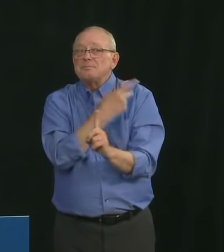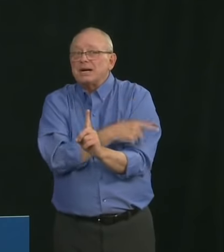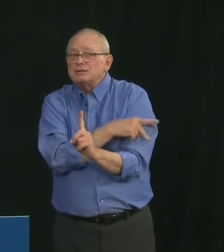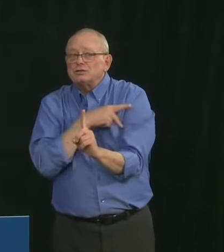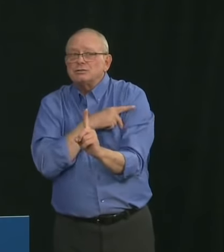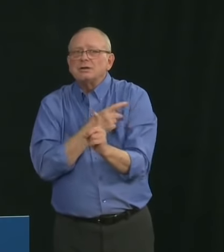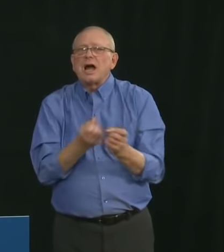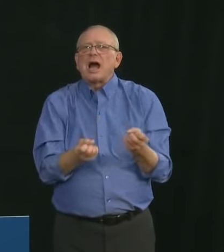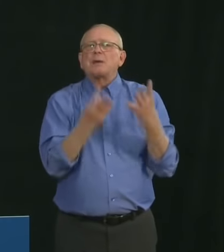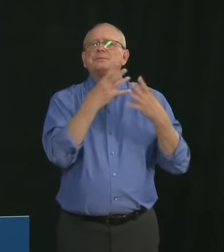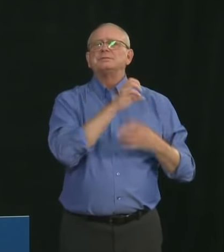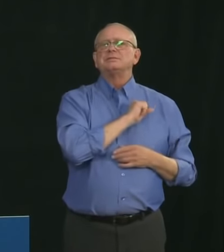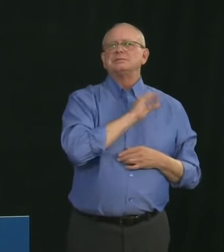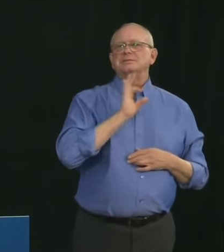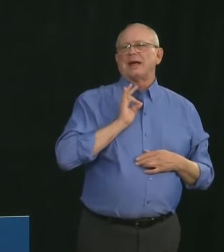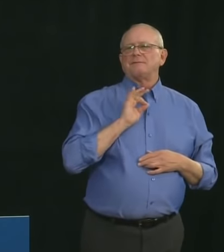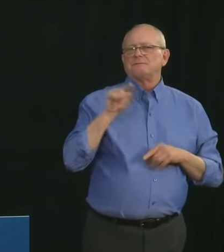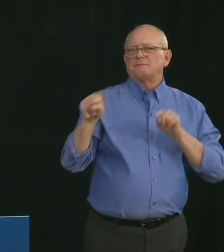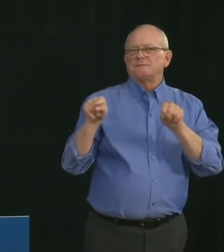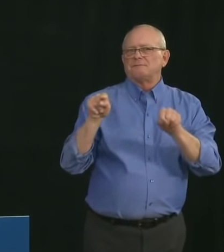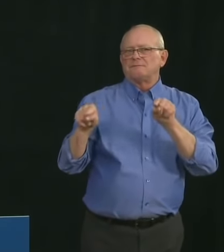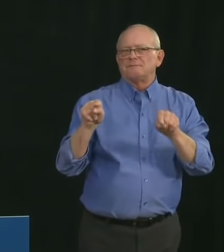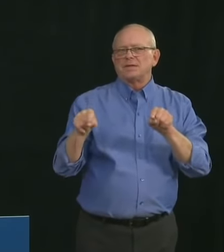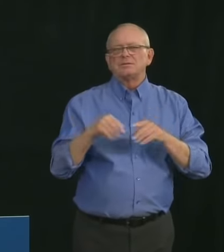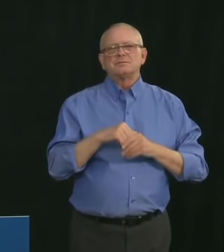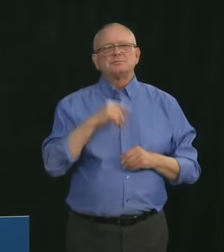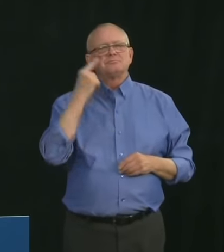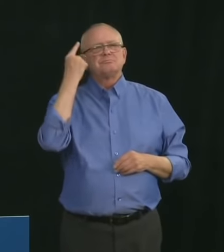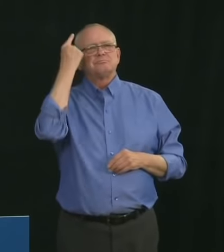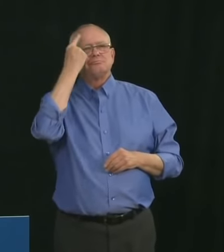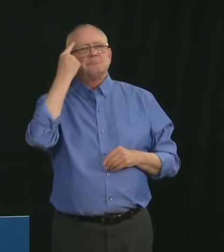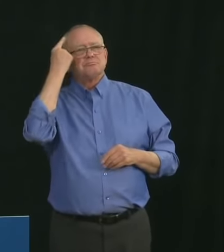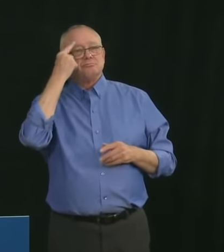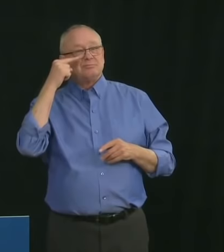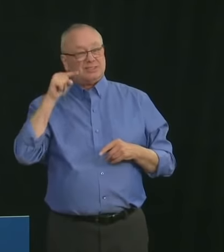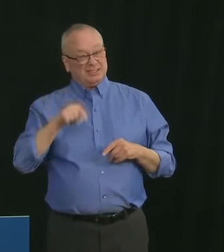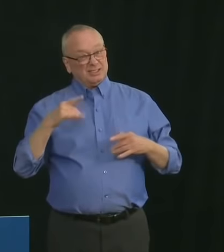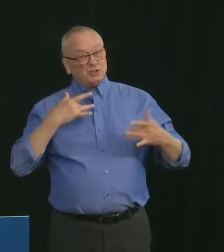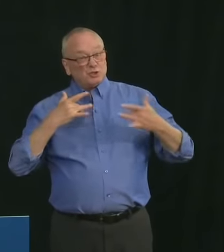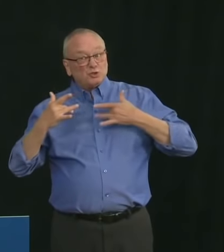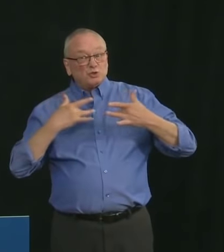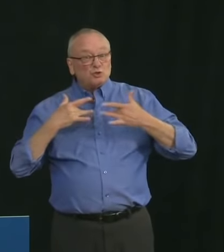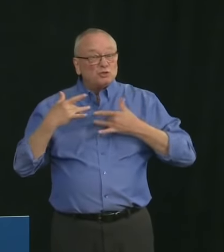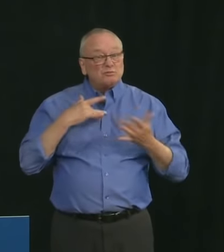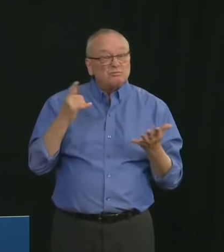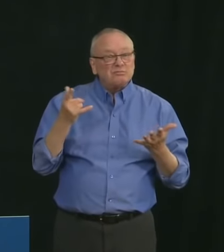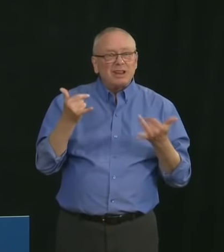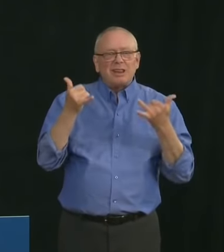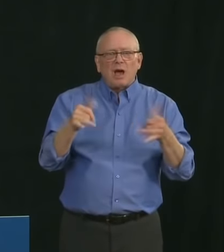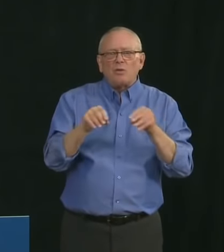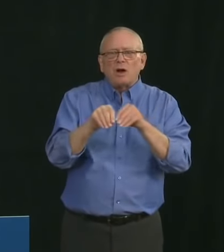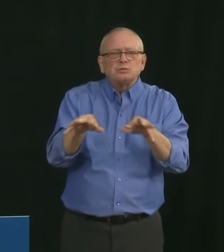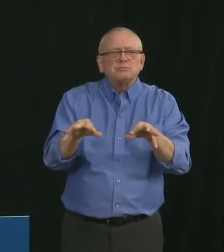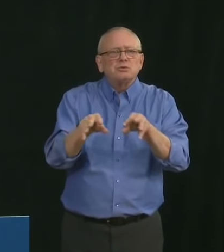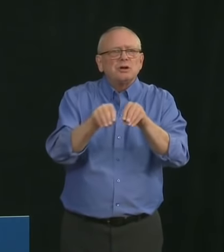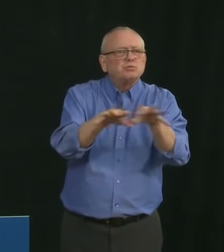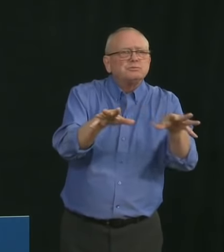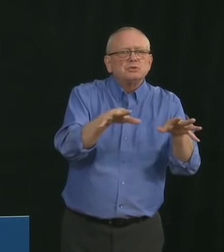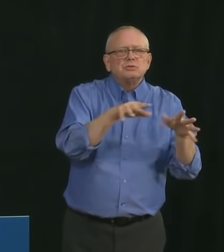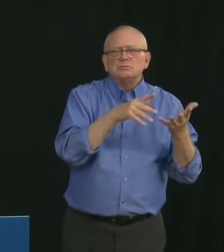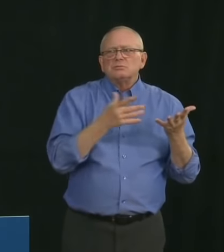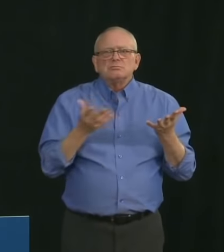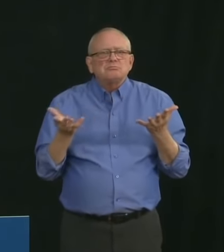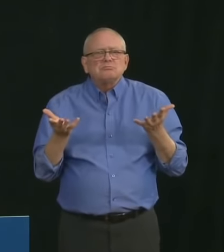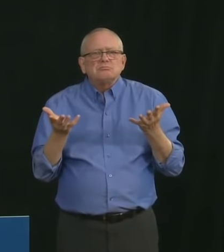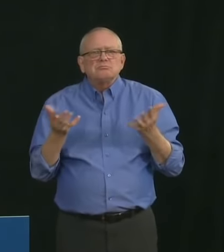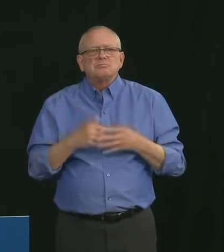care facilities in Edmonton. What does this say to you and how concerning is it? So anytime we have an outbreak in continuing care,